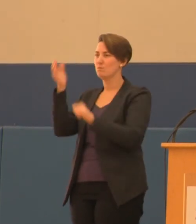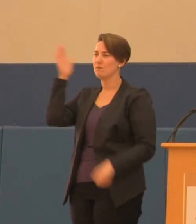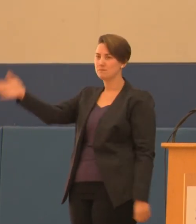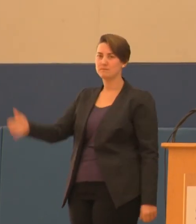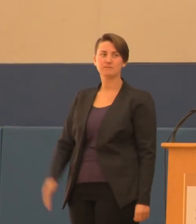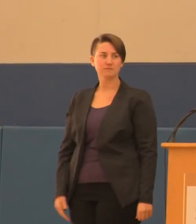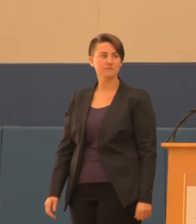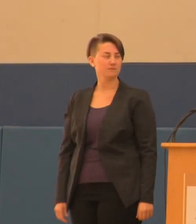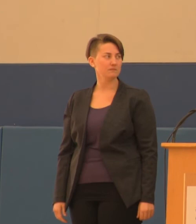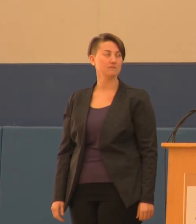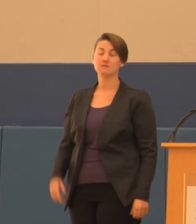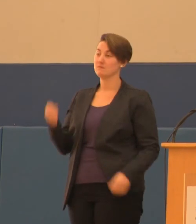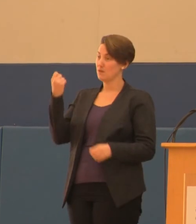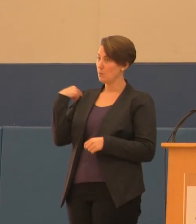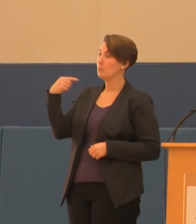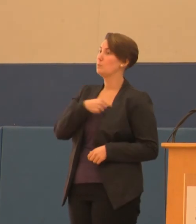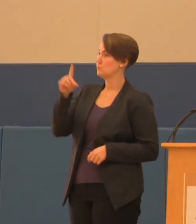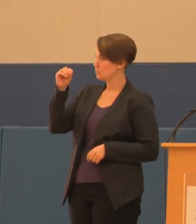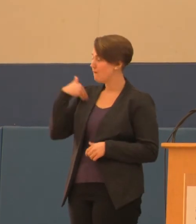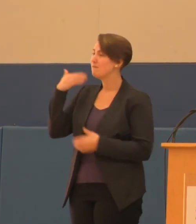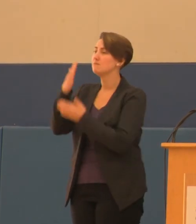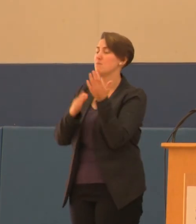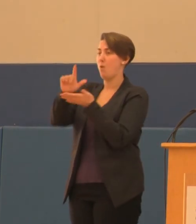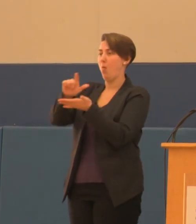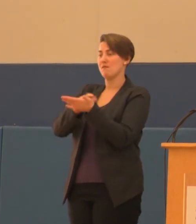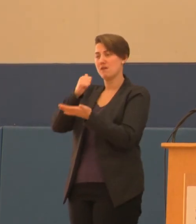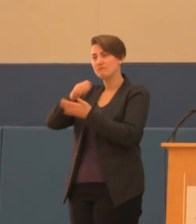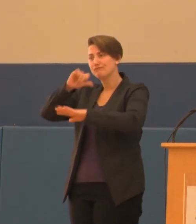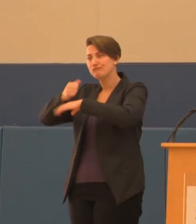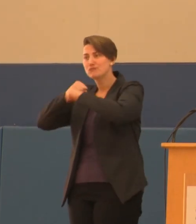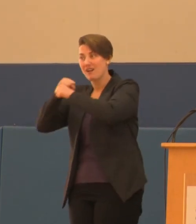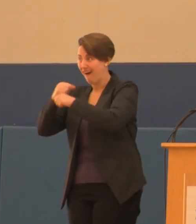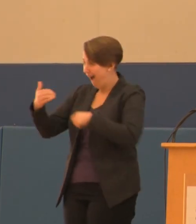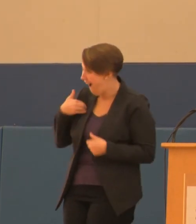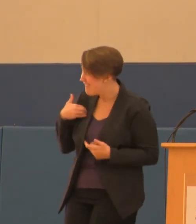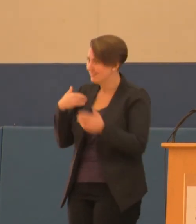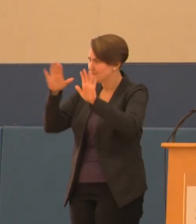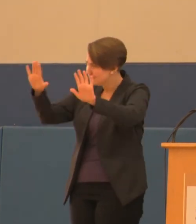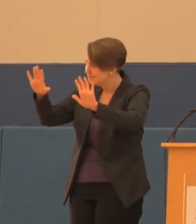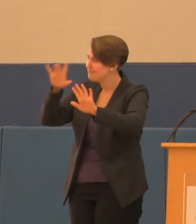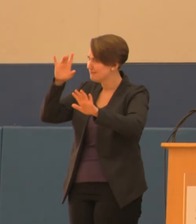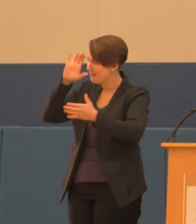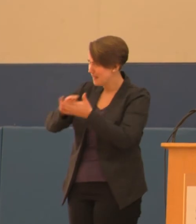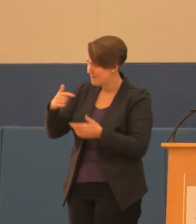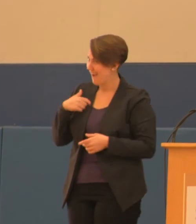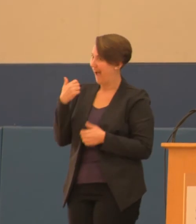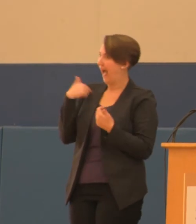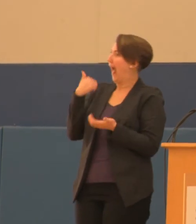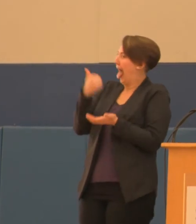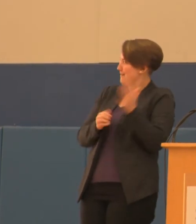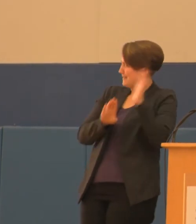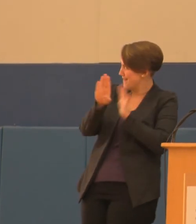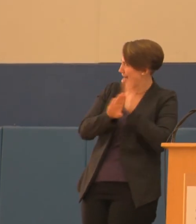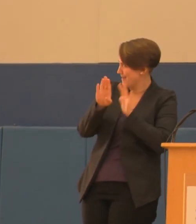There are laws here to protect us. There are laws in place. Trust me, I worked on those laws very early in my law